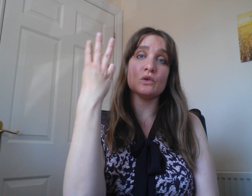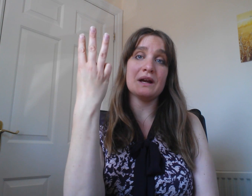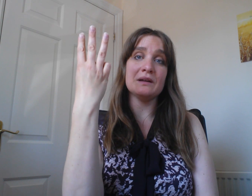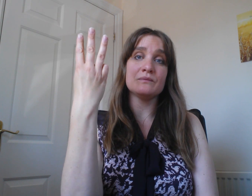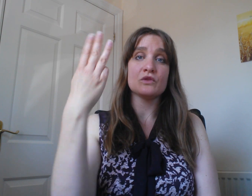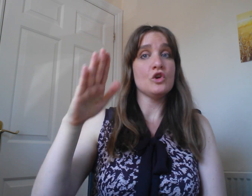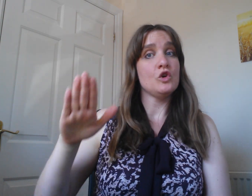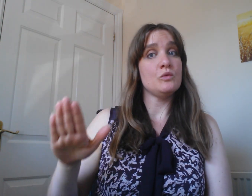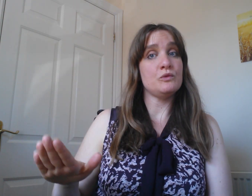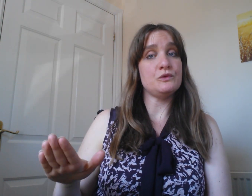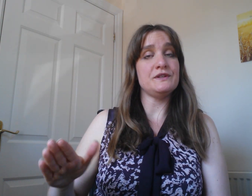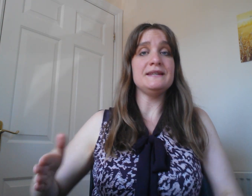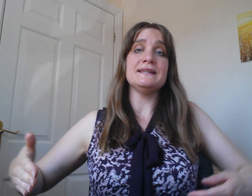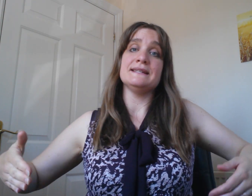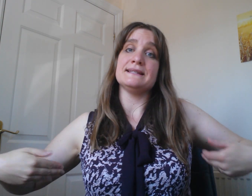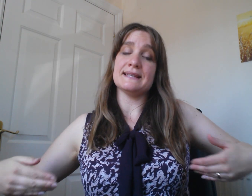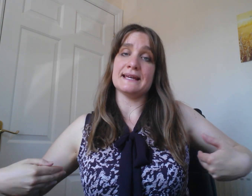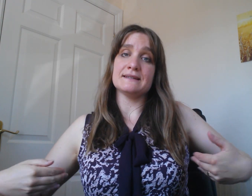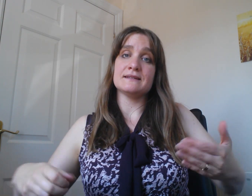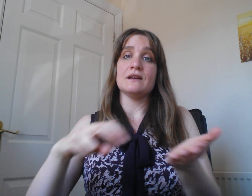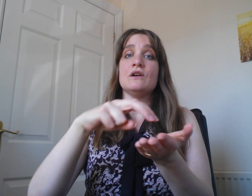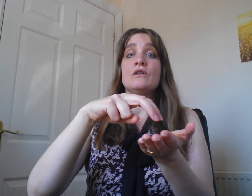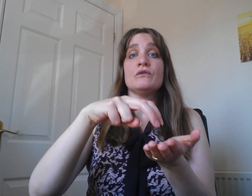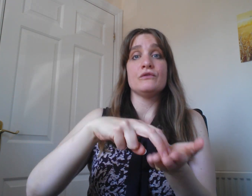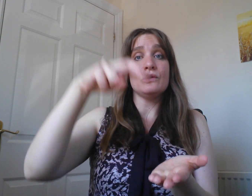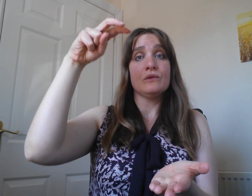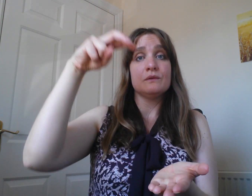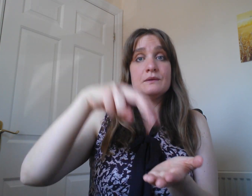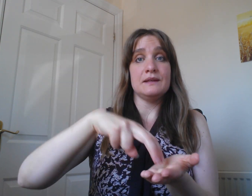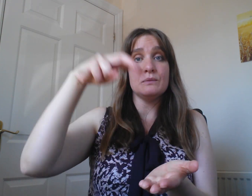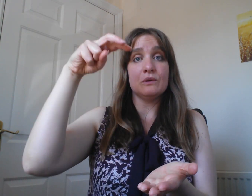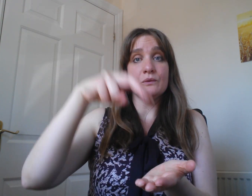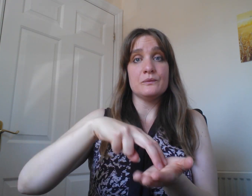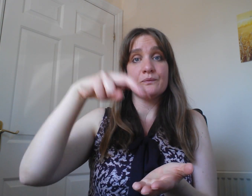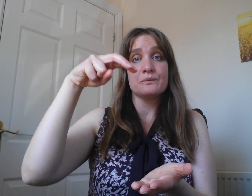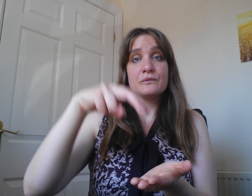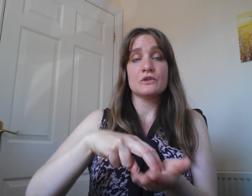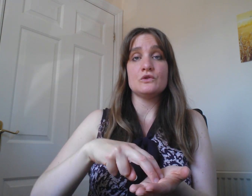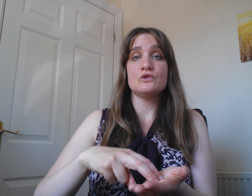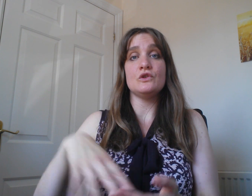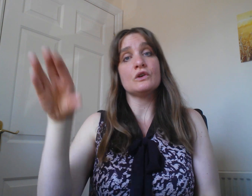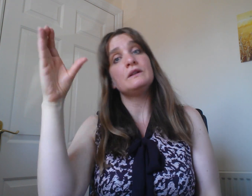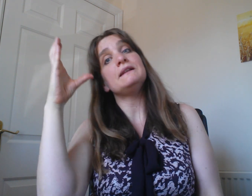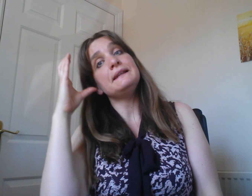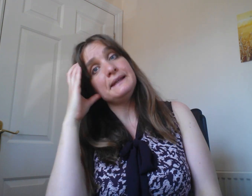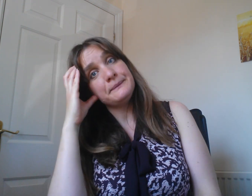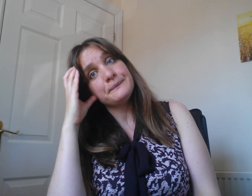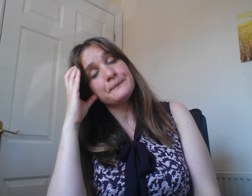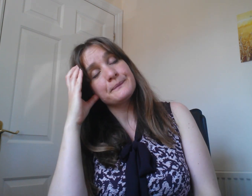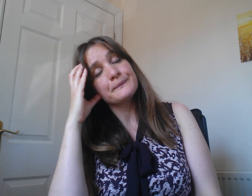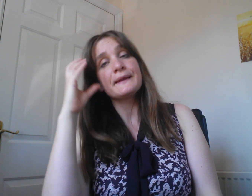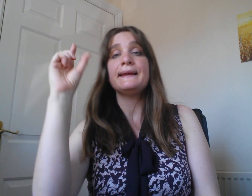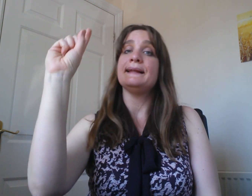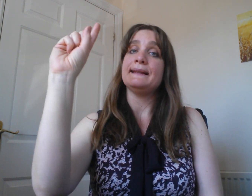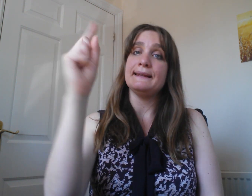trois petits singes font des bonds sur le lit.